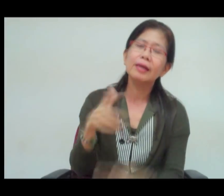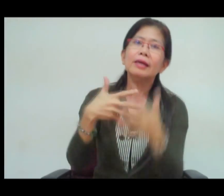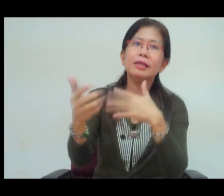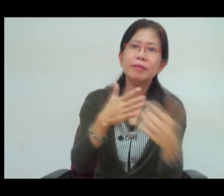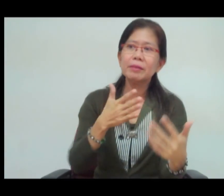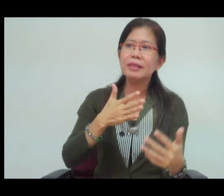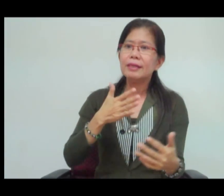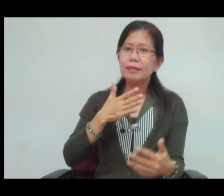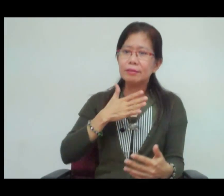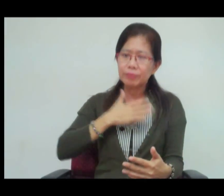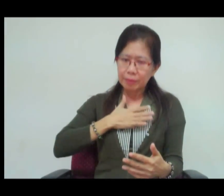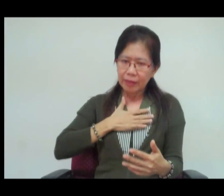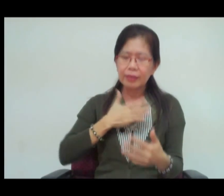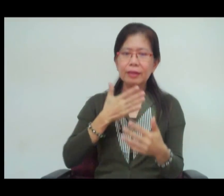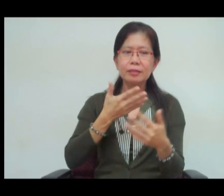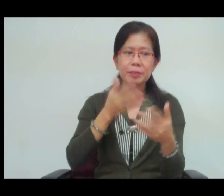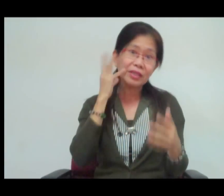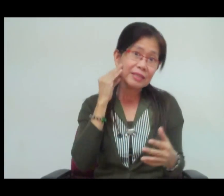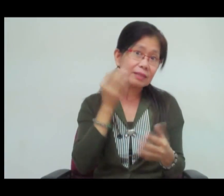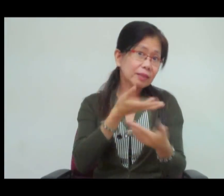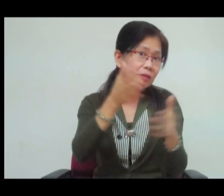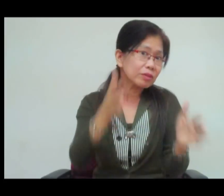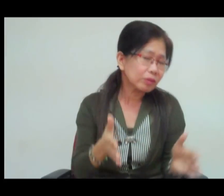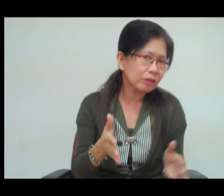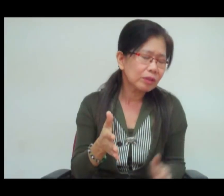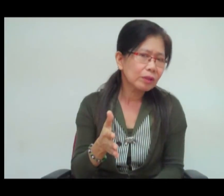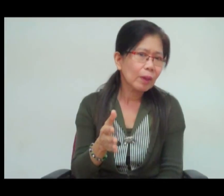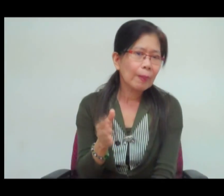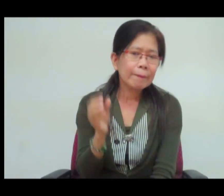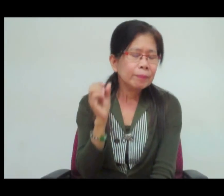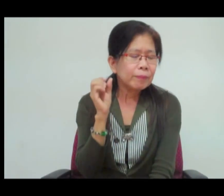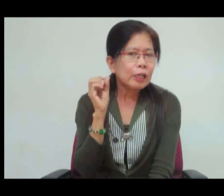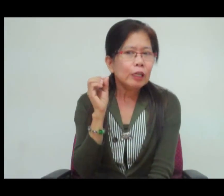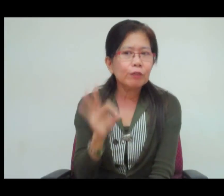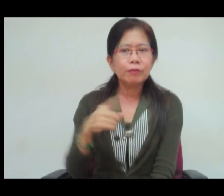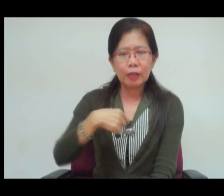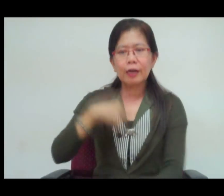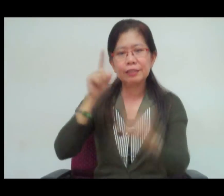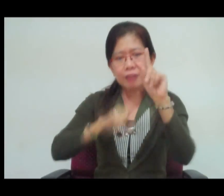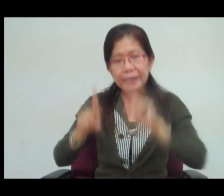Even from my experience as a counselor, if I sign in